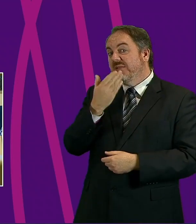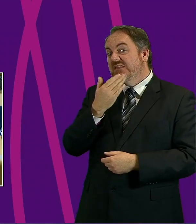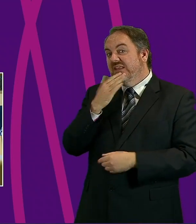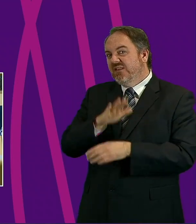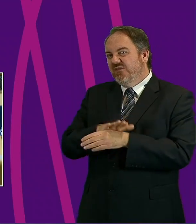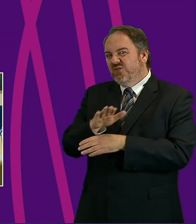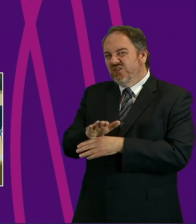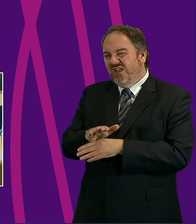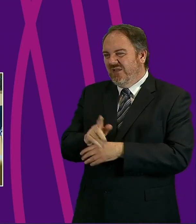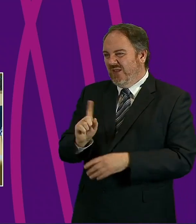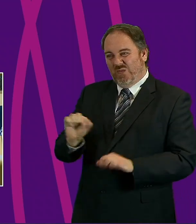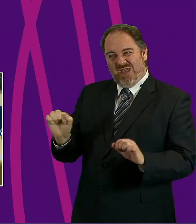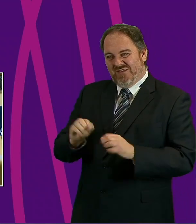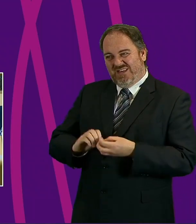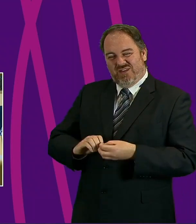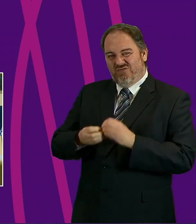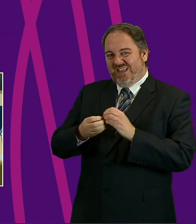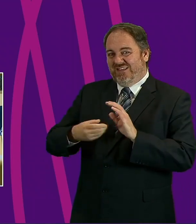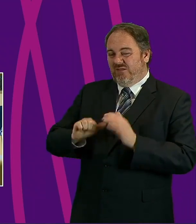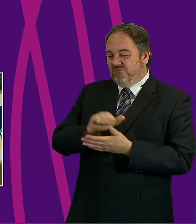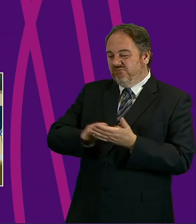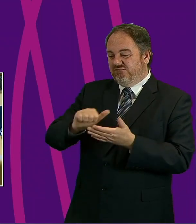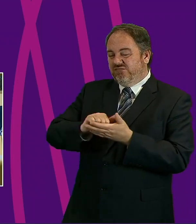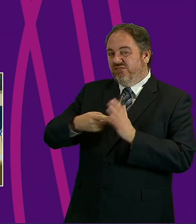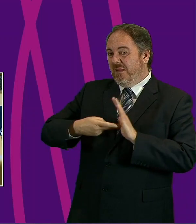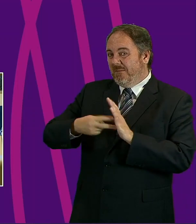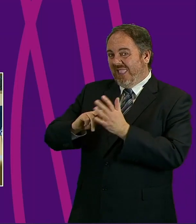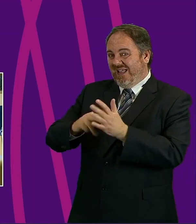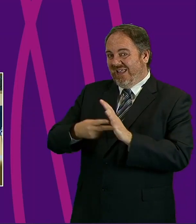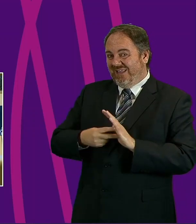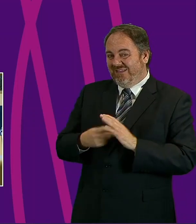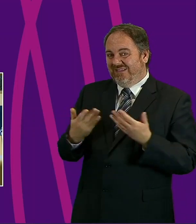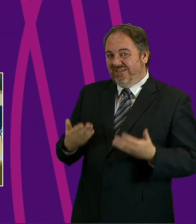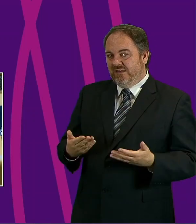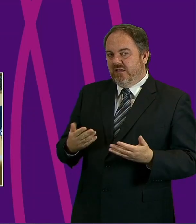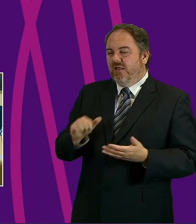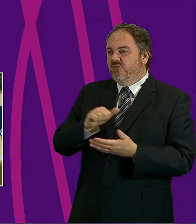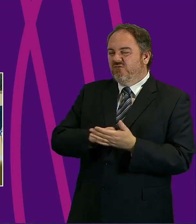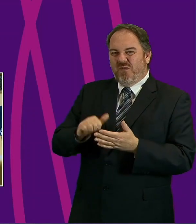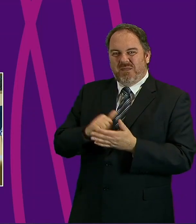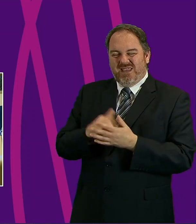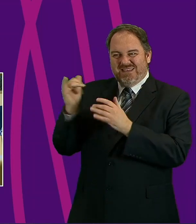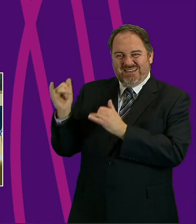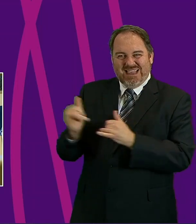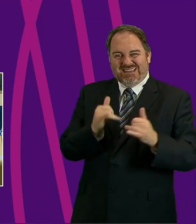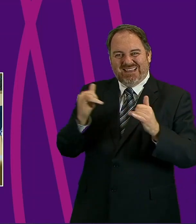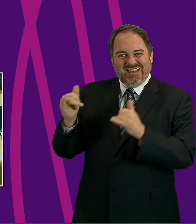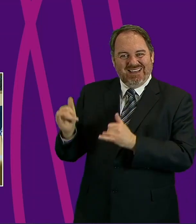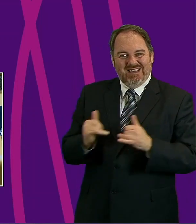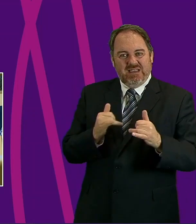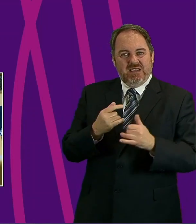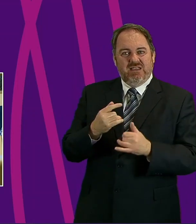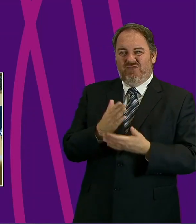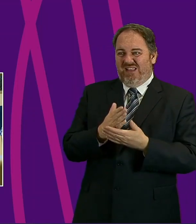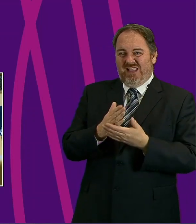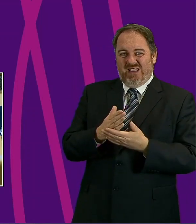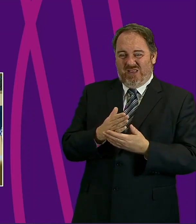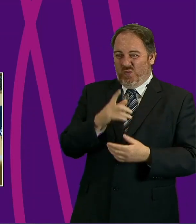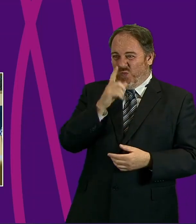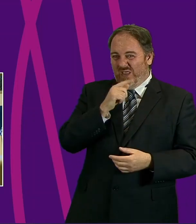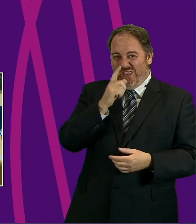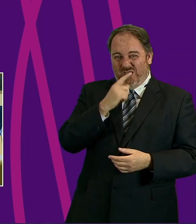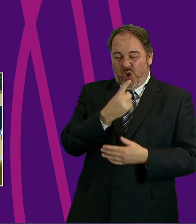plan Scotland needs to tackle the crisis effectively. A testing system that's only delivering at 1/3 of its capacity, that's